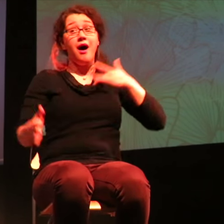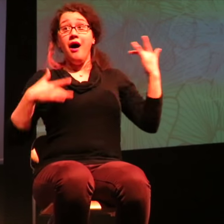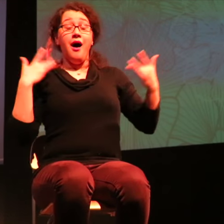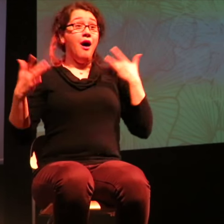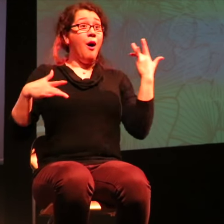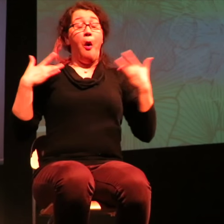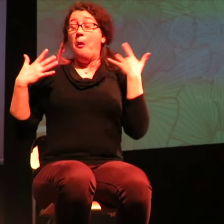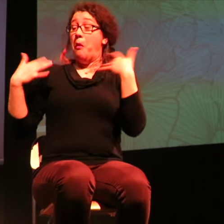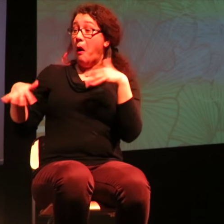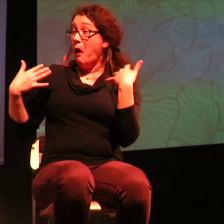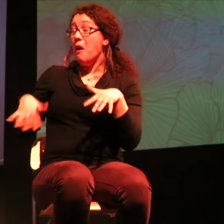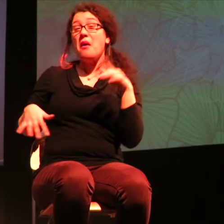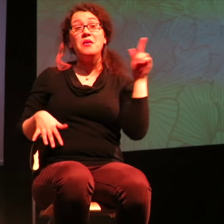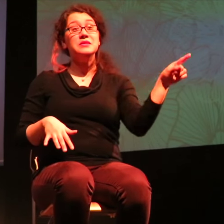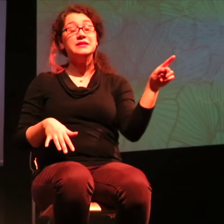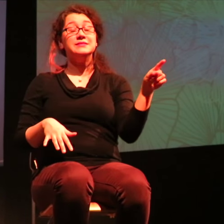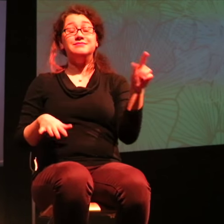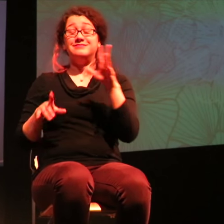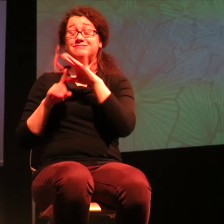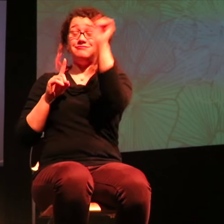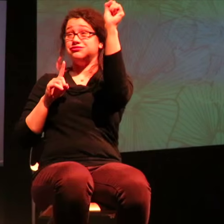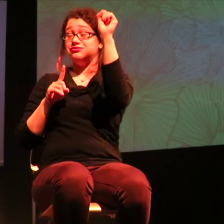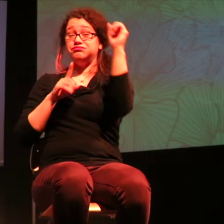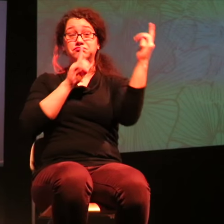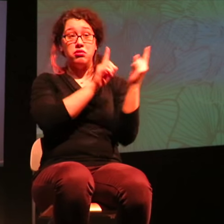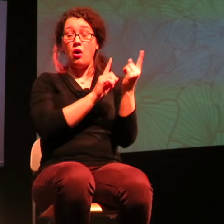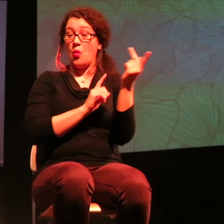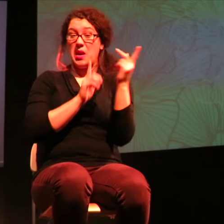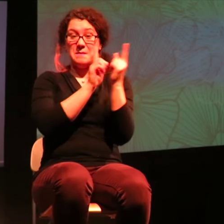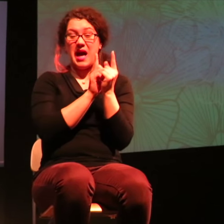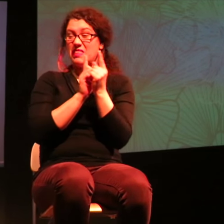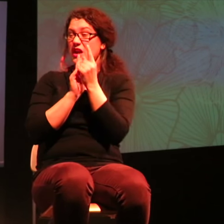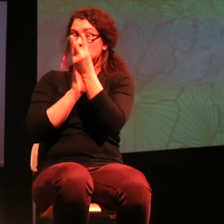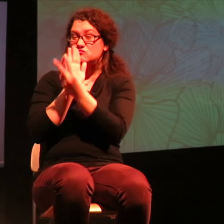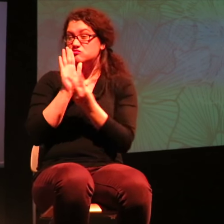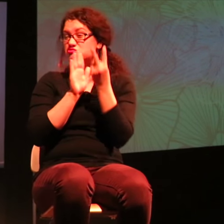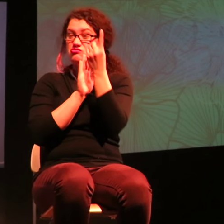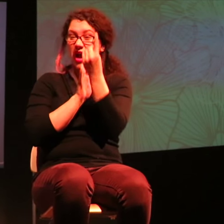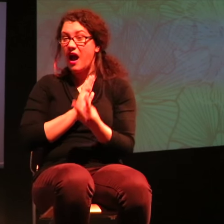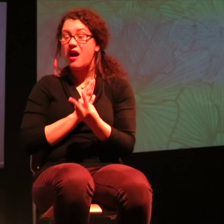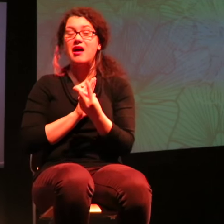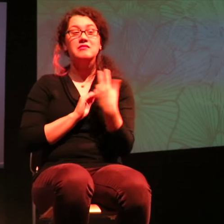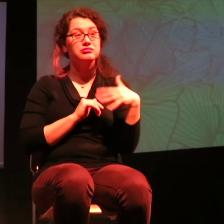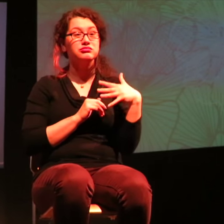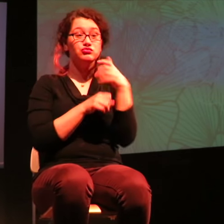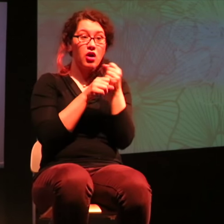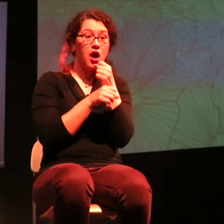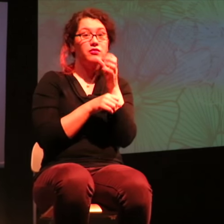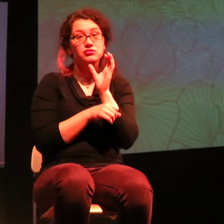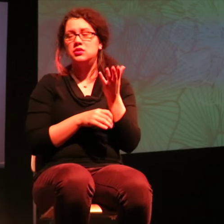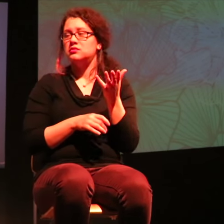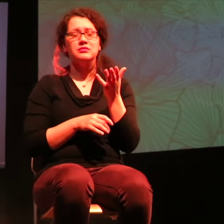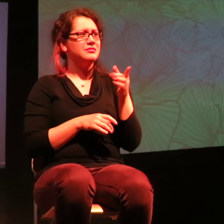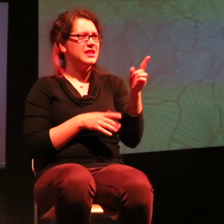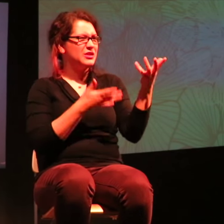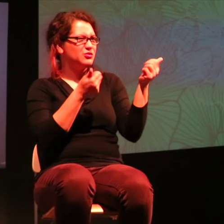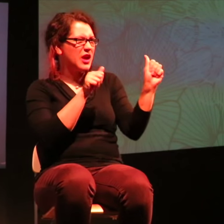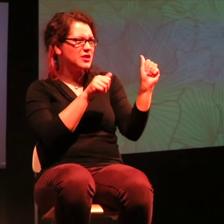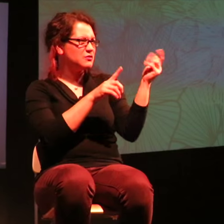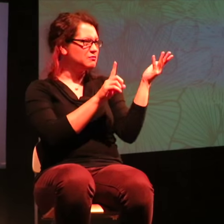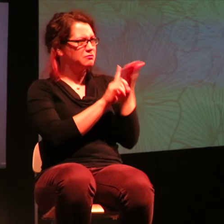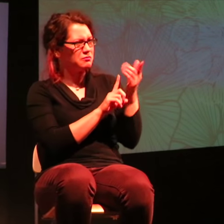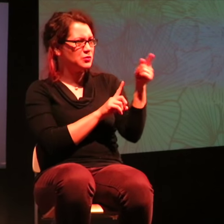said, oh, he said it was incredible. We met for like 2.5 hours over coffee. Well, did he try to rope you